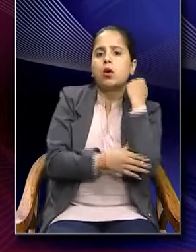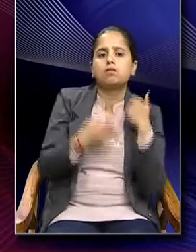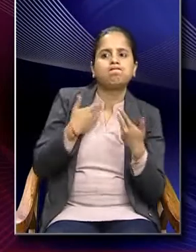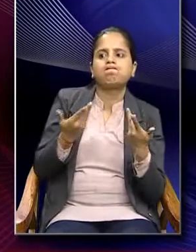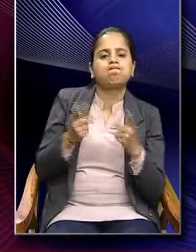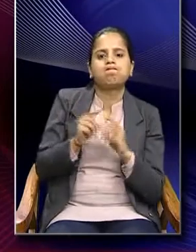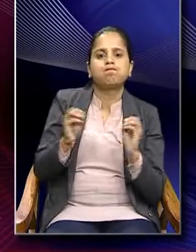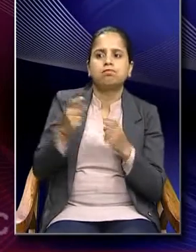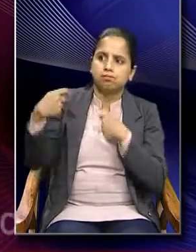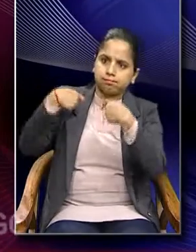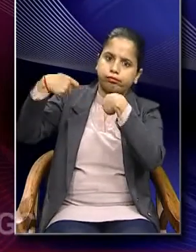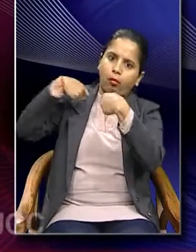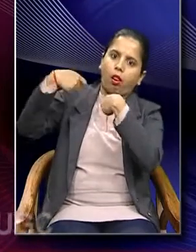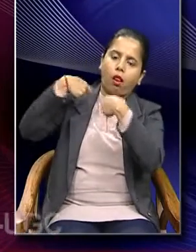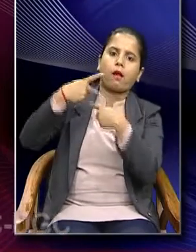this thing,